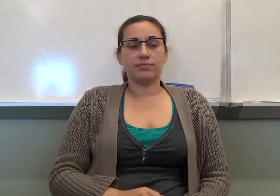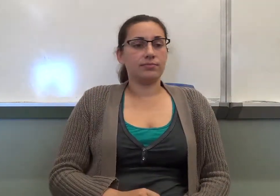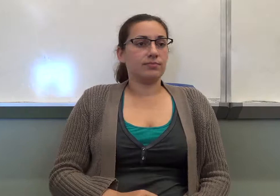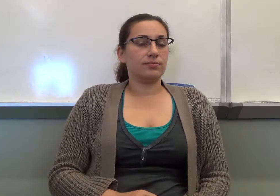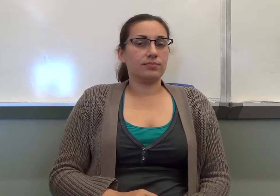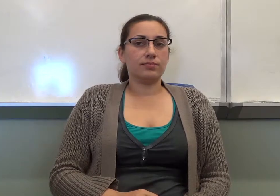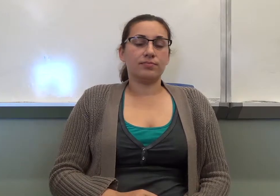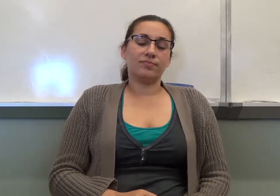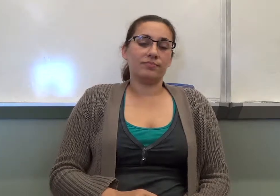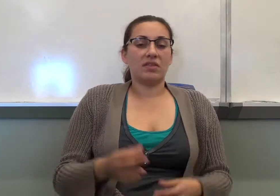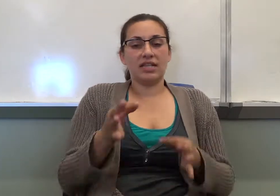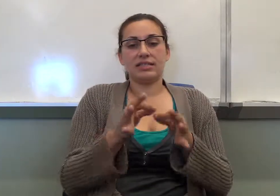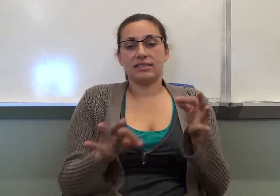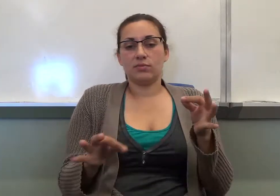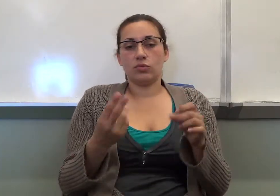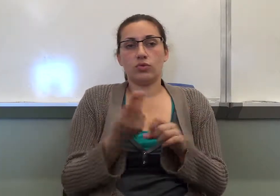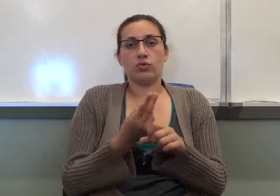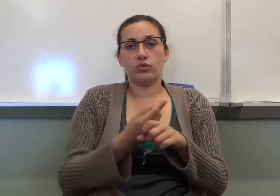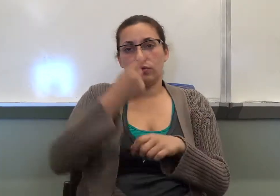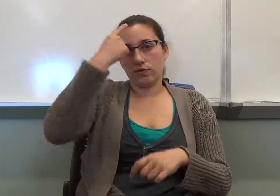simple use of pi.